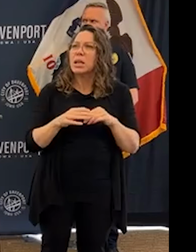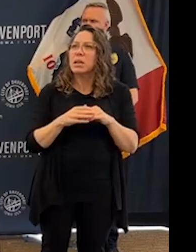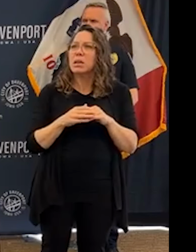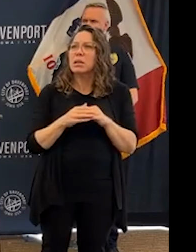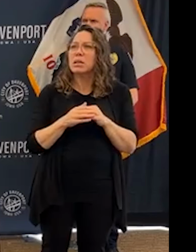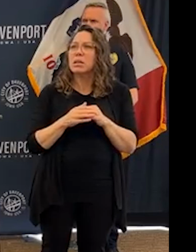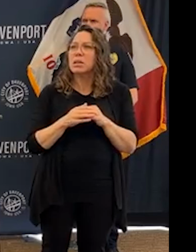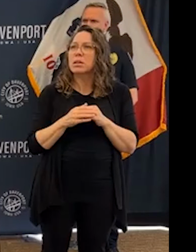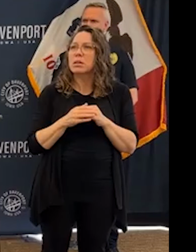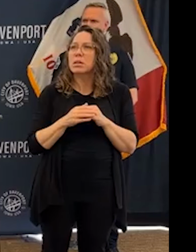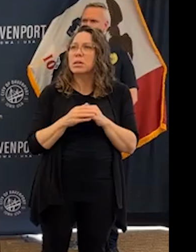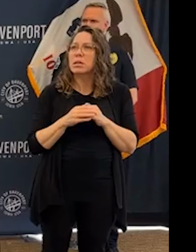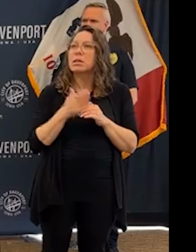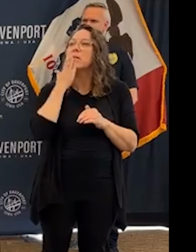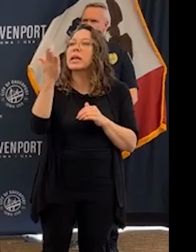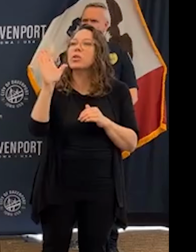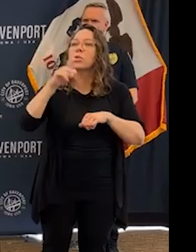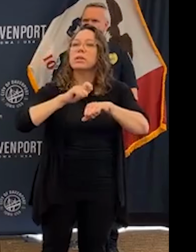Thank you for your time.